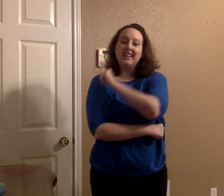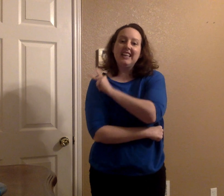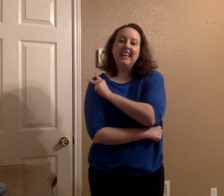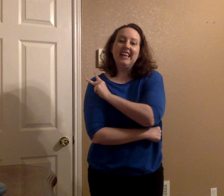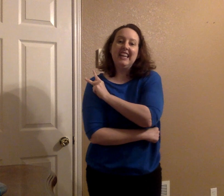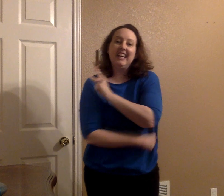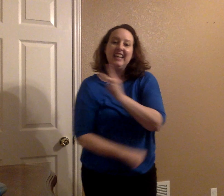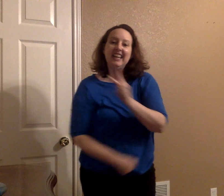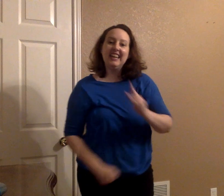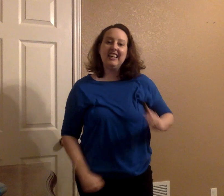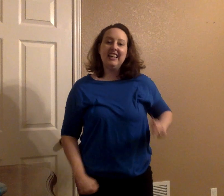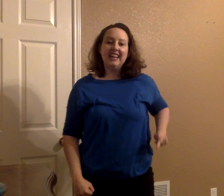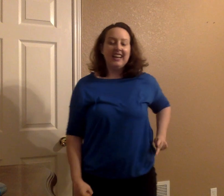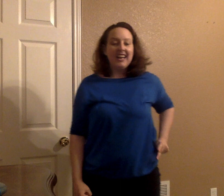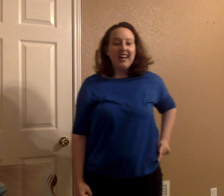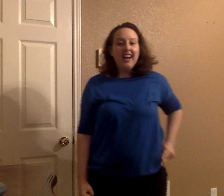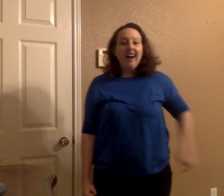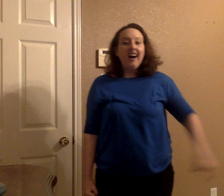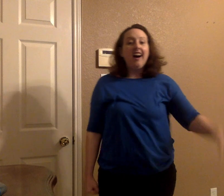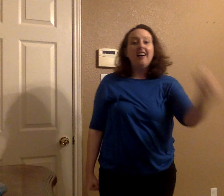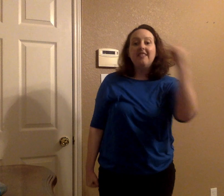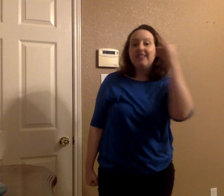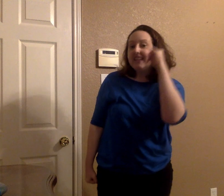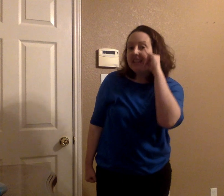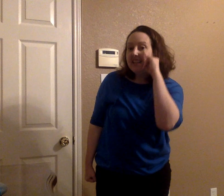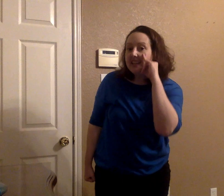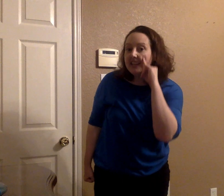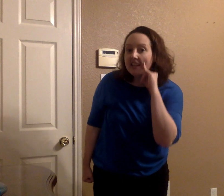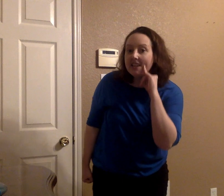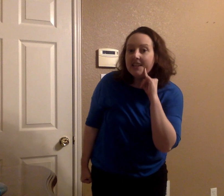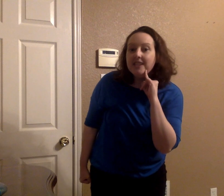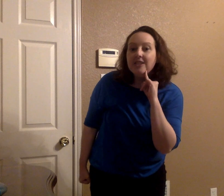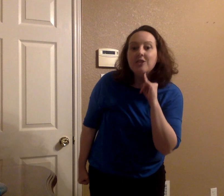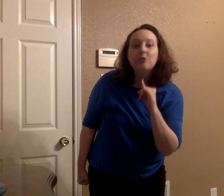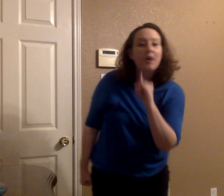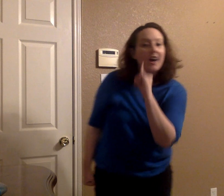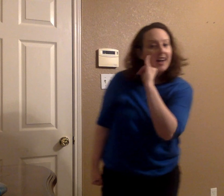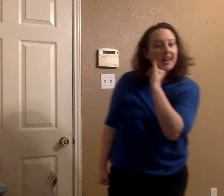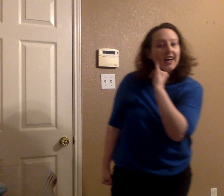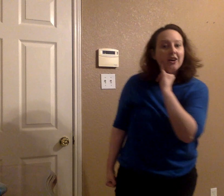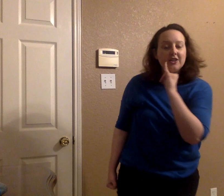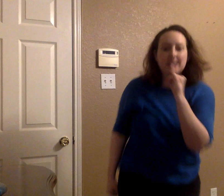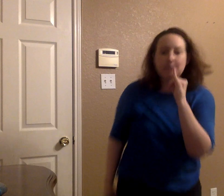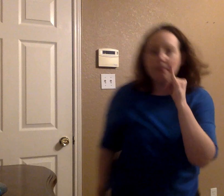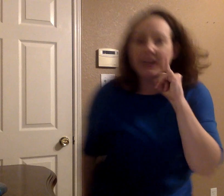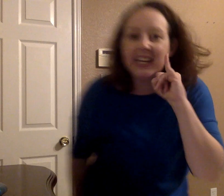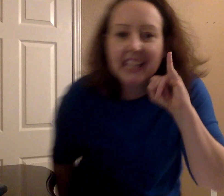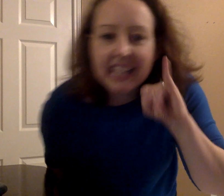king of Israel, you see my pinky,